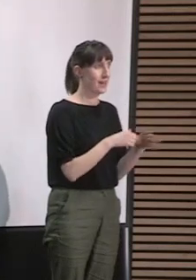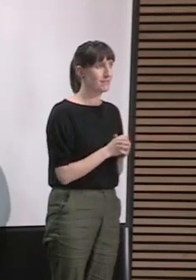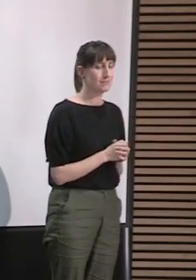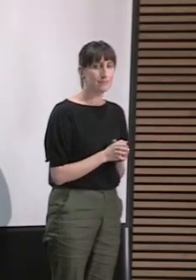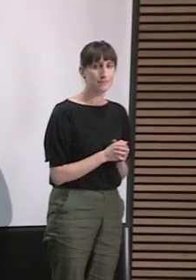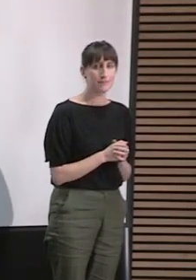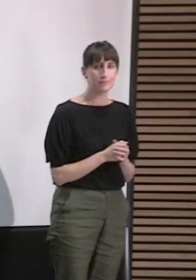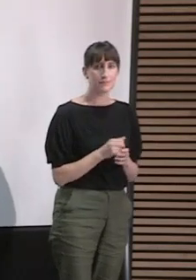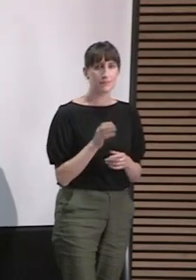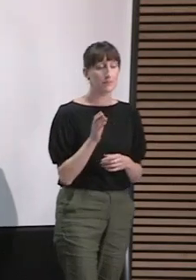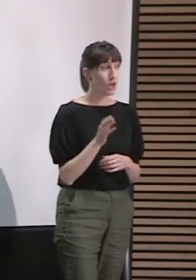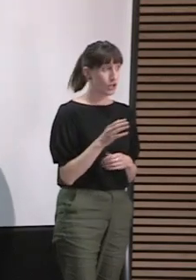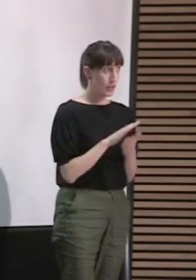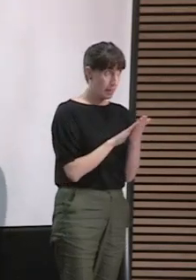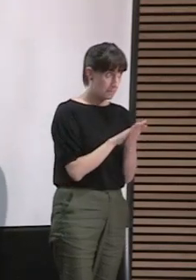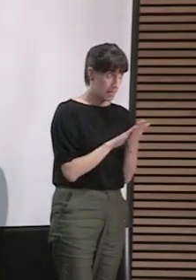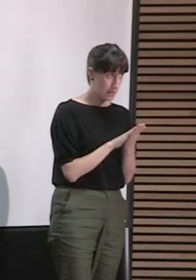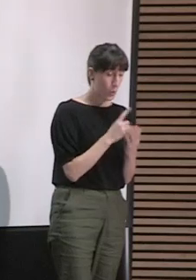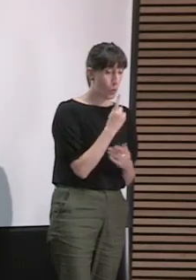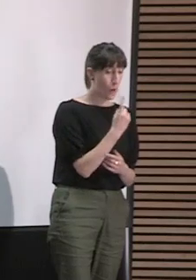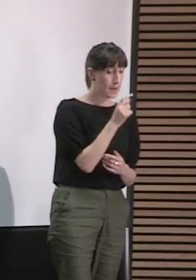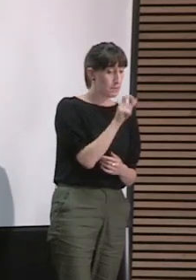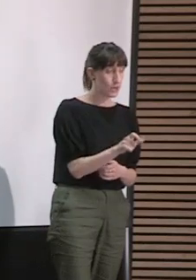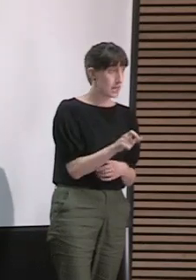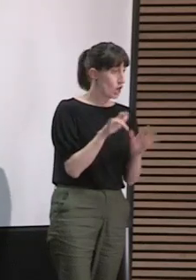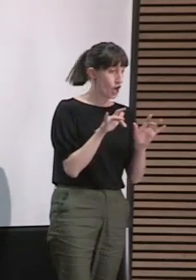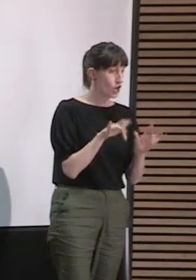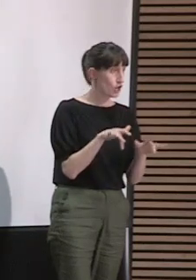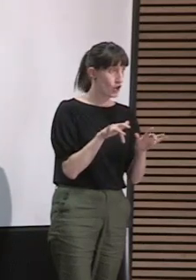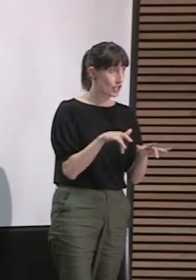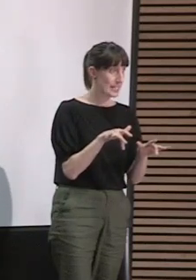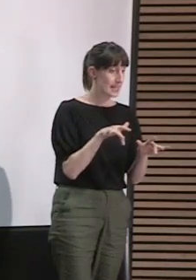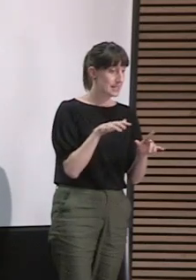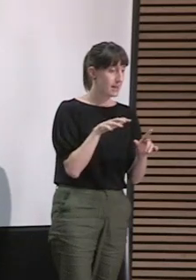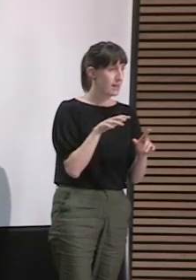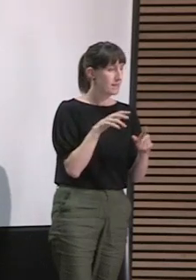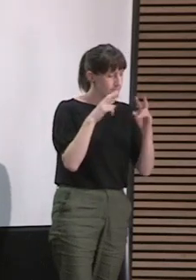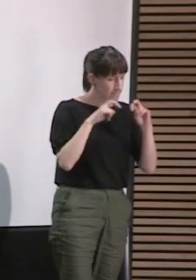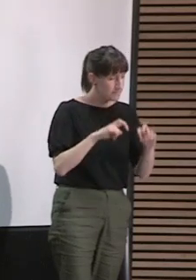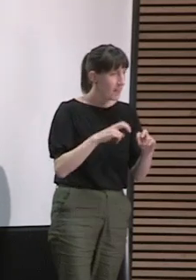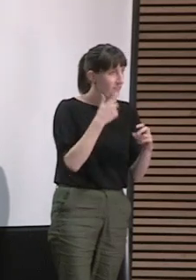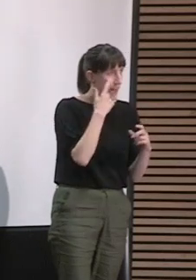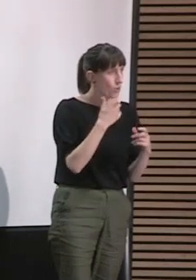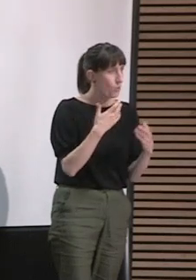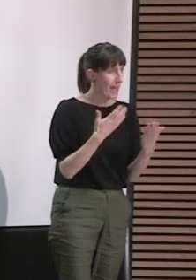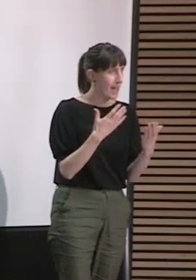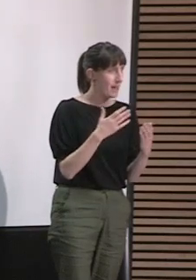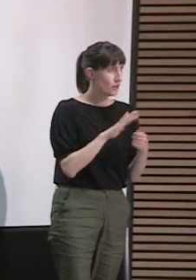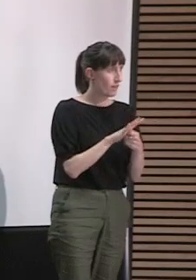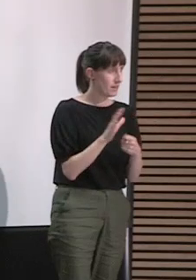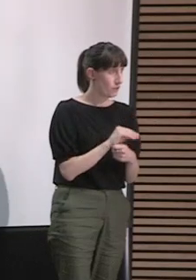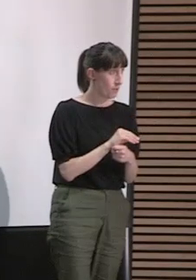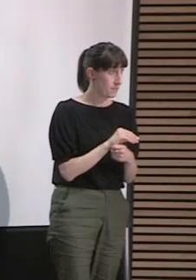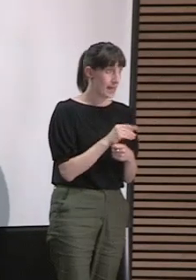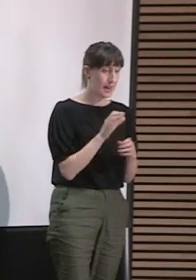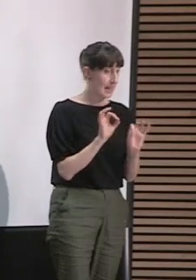one case where you haven't been able to epidemiologically link it to the original cluster? I'd need to check that, but we'll make sure that's clear in the